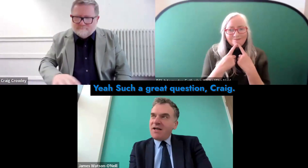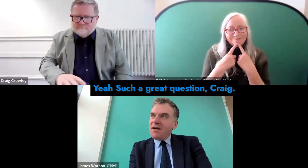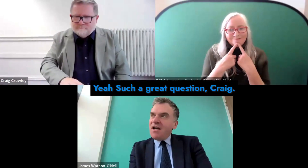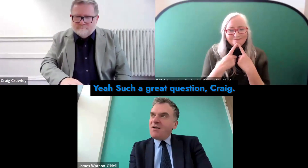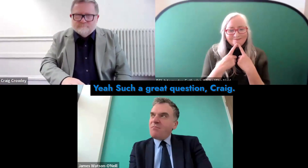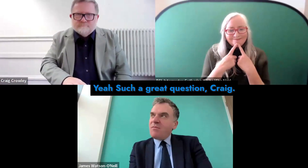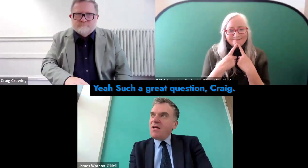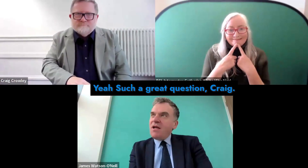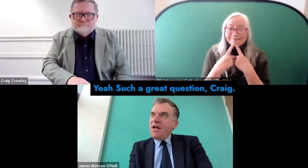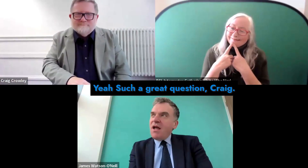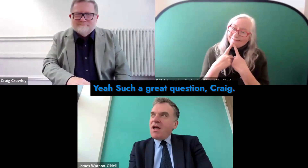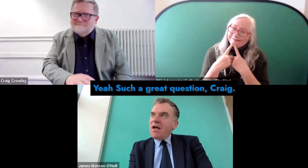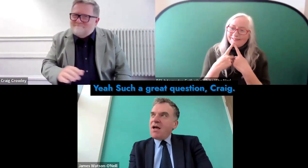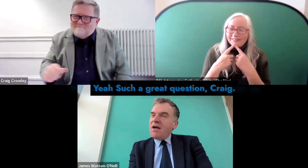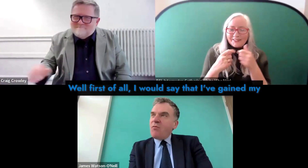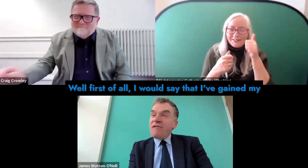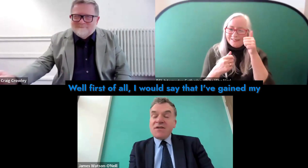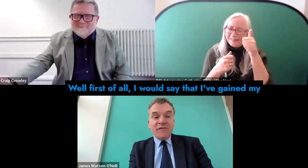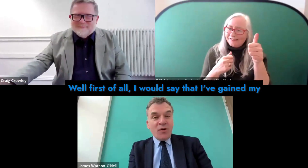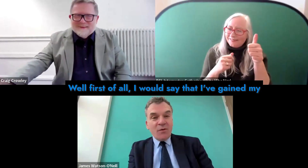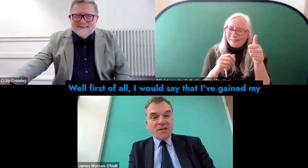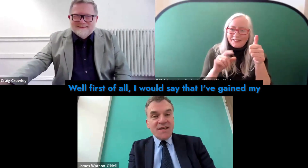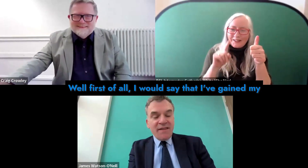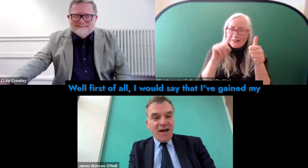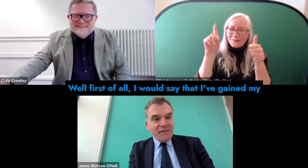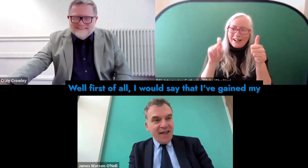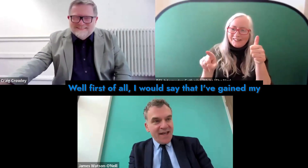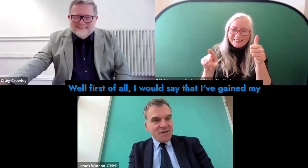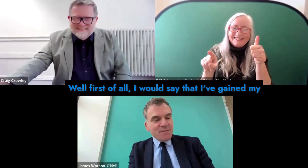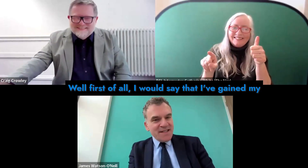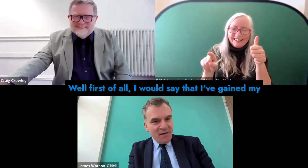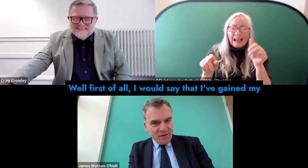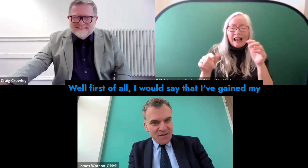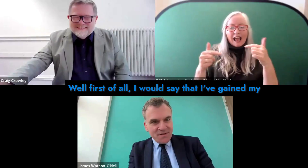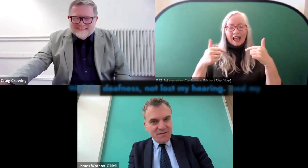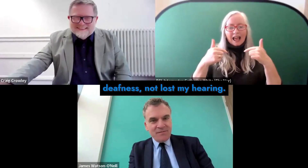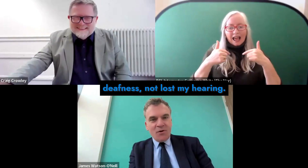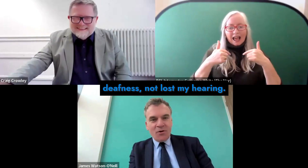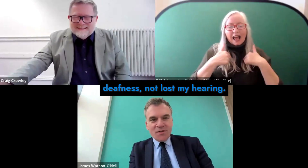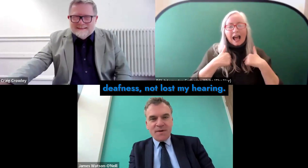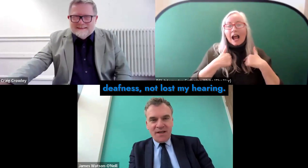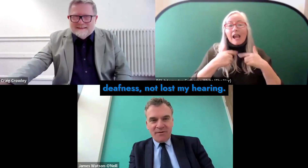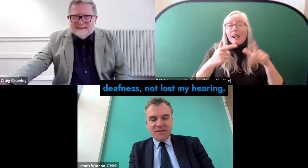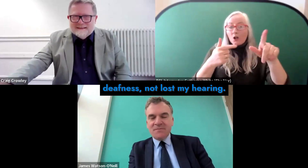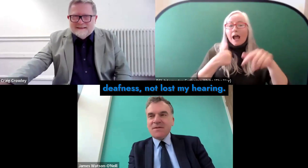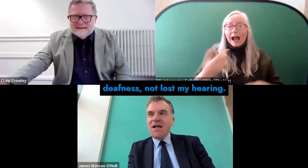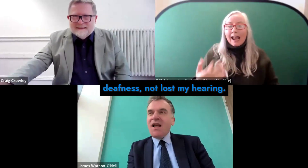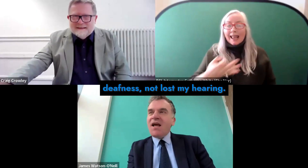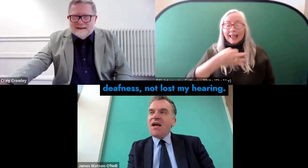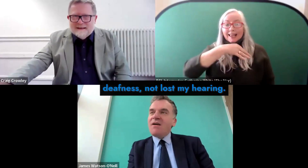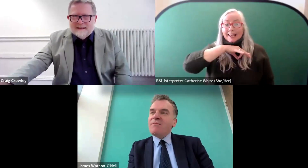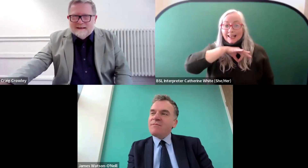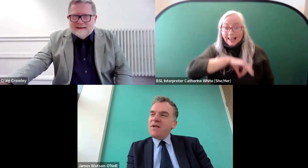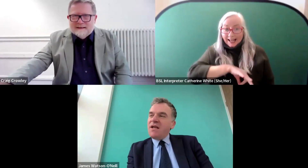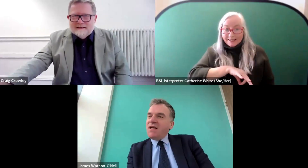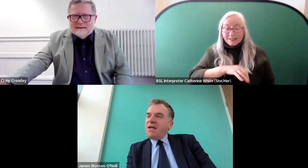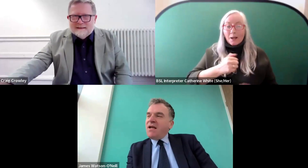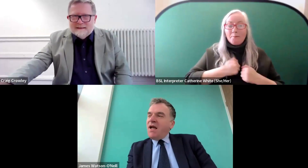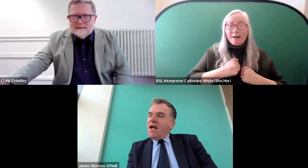Yeah, such a great question, Craig. Well, first of all, I would say that I've gained my deafness, not lost my hearing.